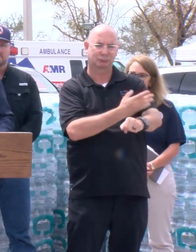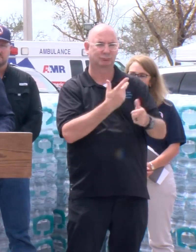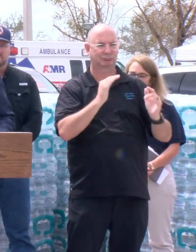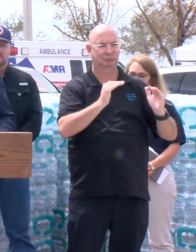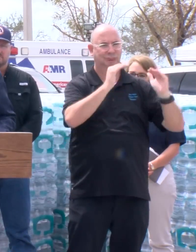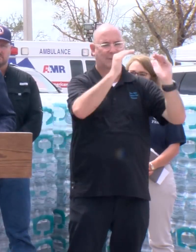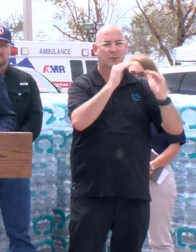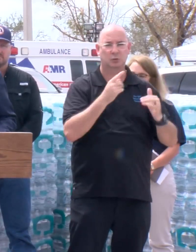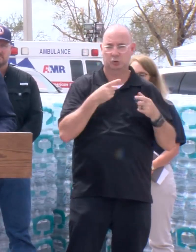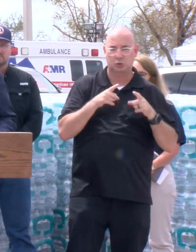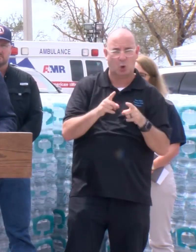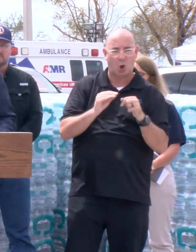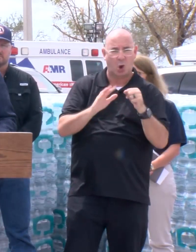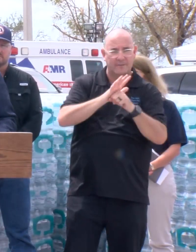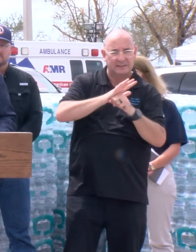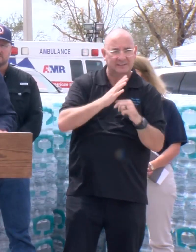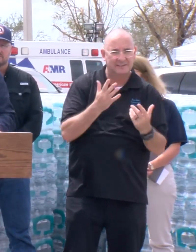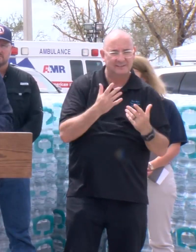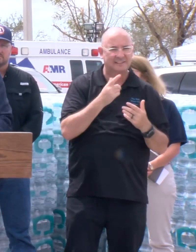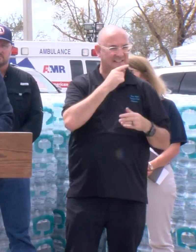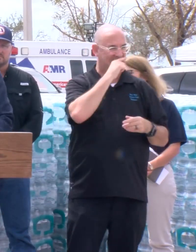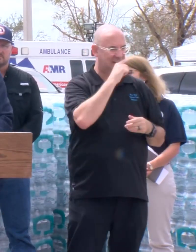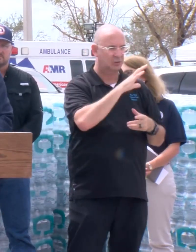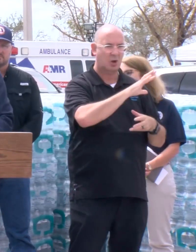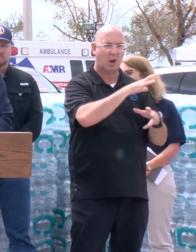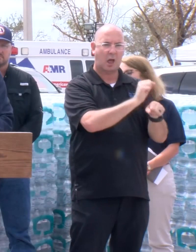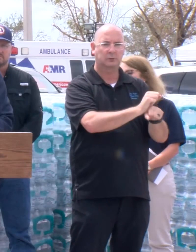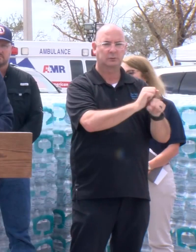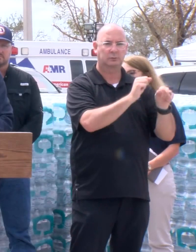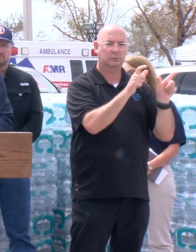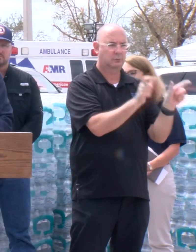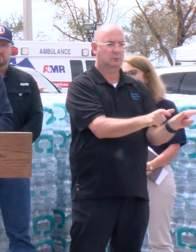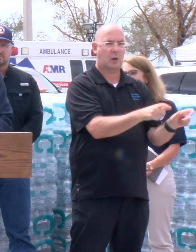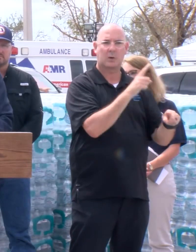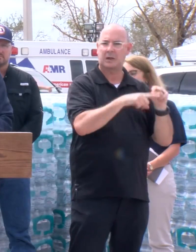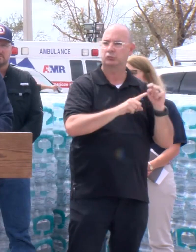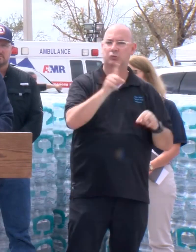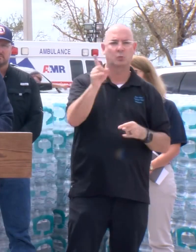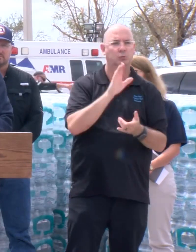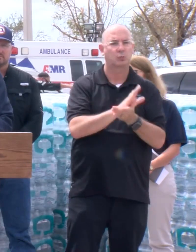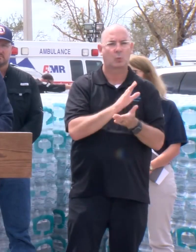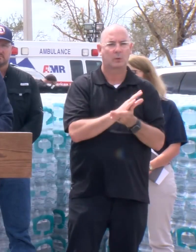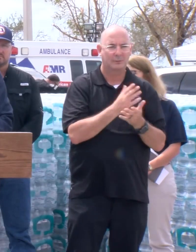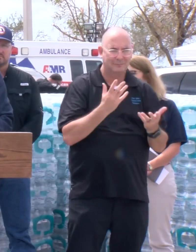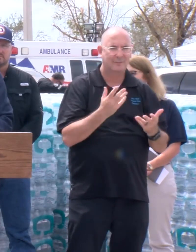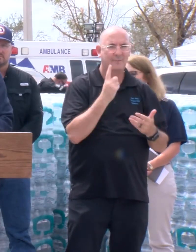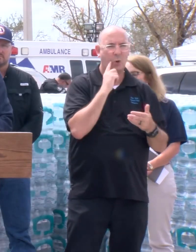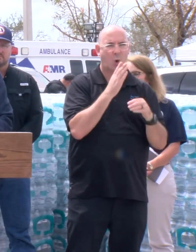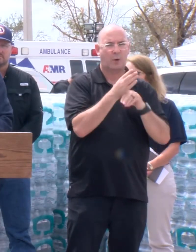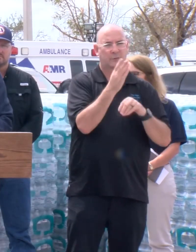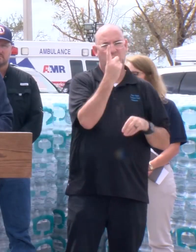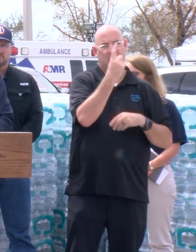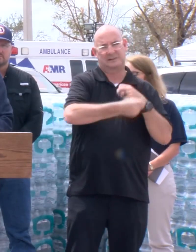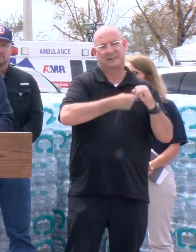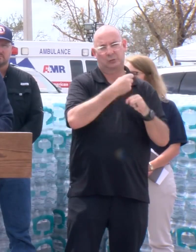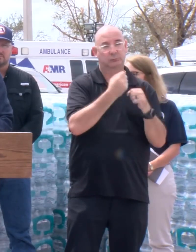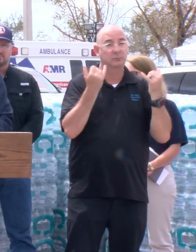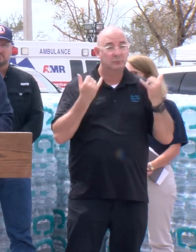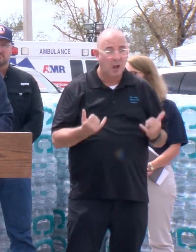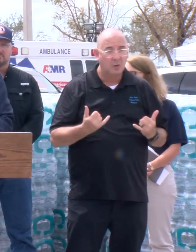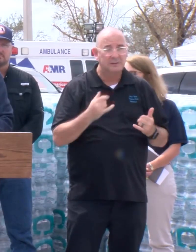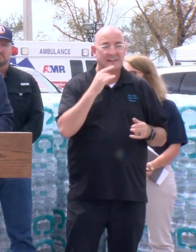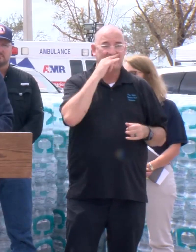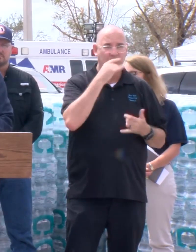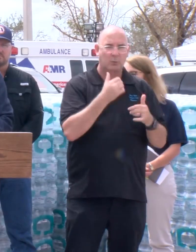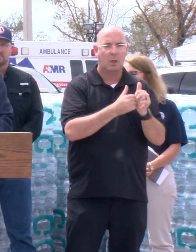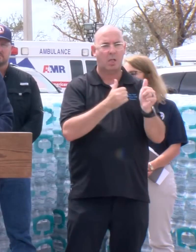they were locking kids out of school in other parts of the country. And they did that for over a year. And that's created now years of learning loss.